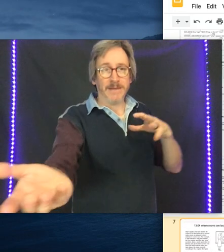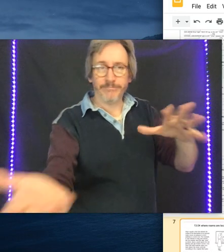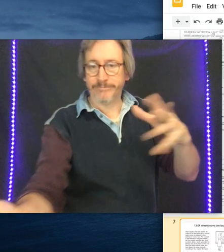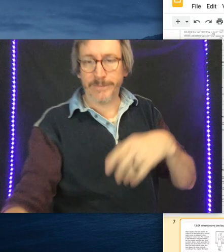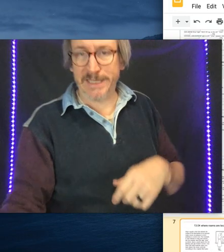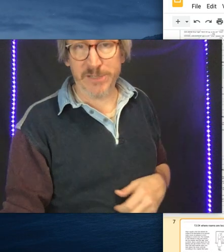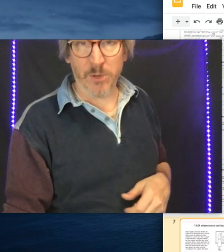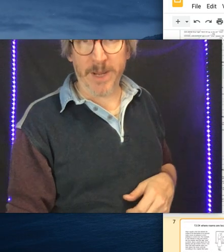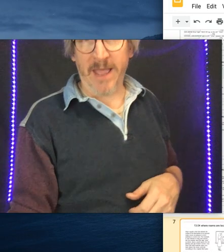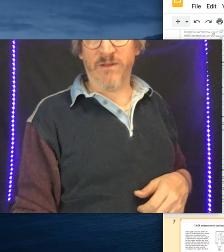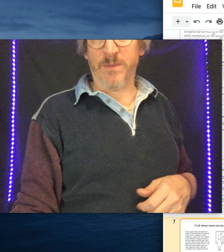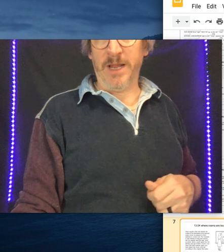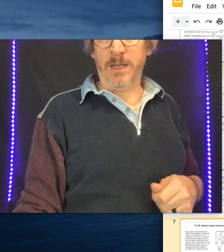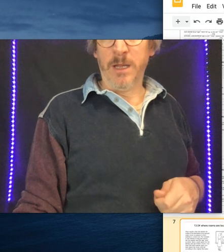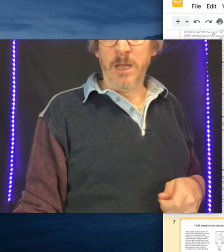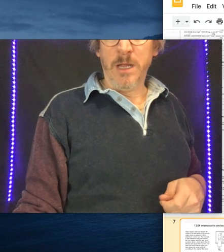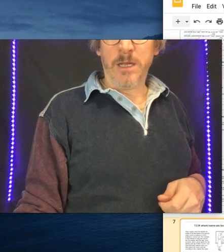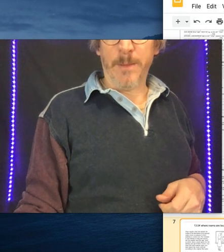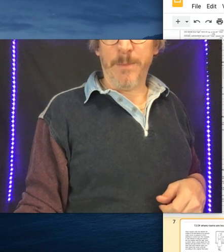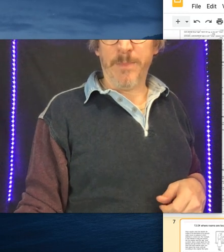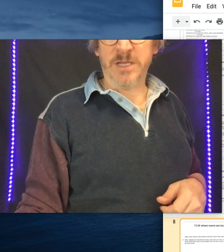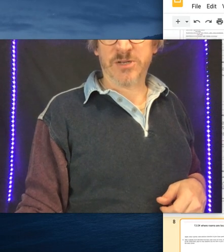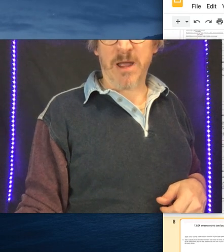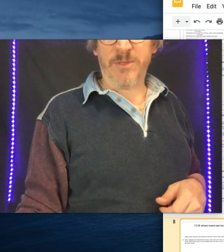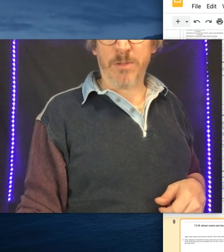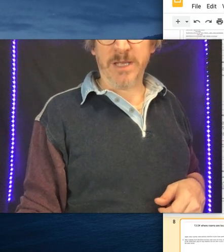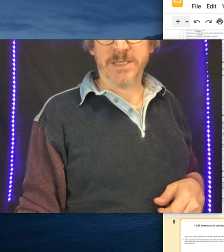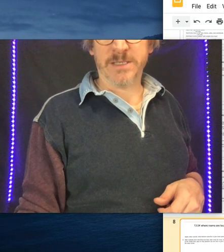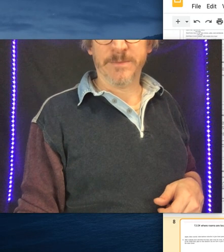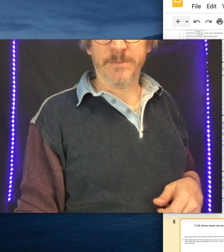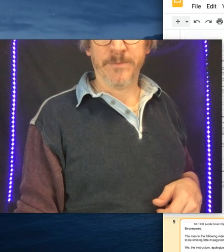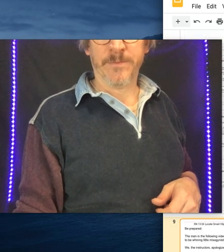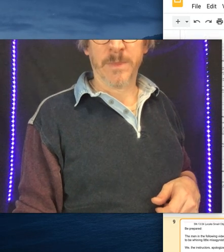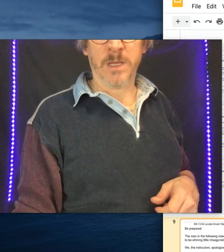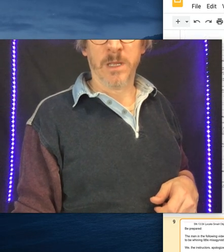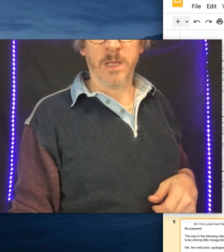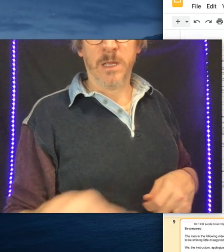So again, this is where we have everybody come up and describe their place.